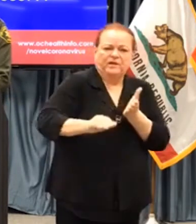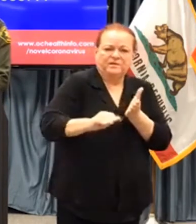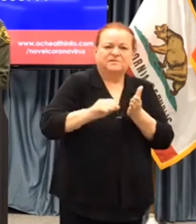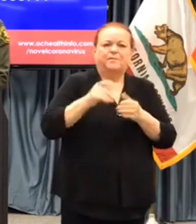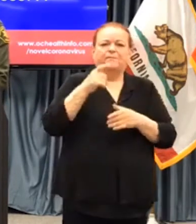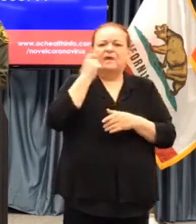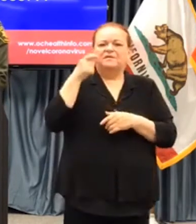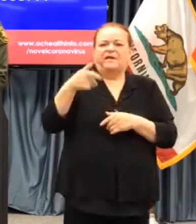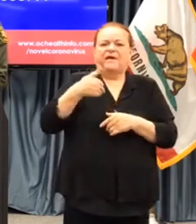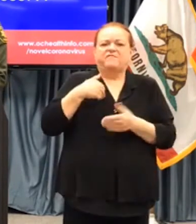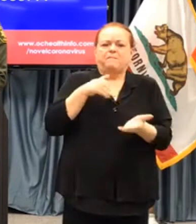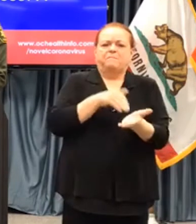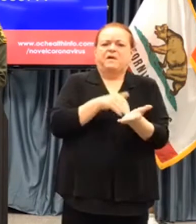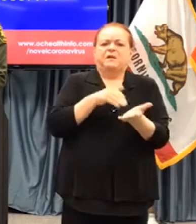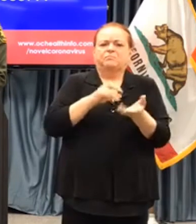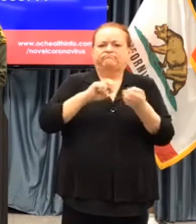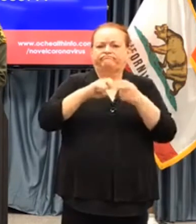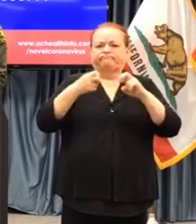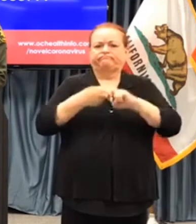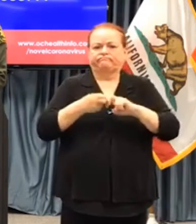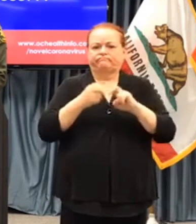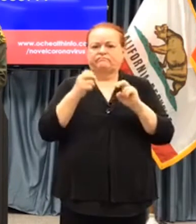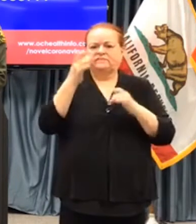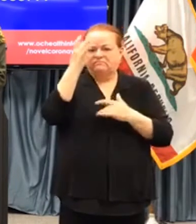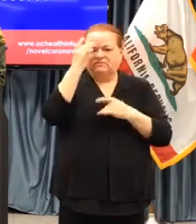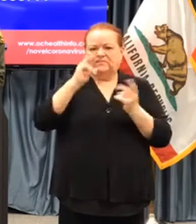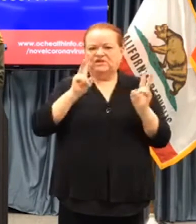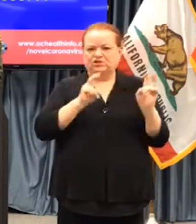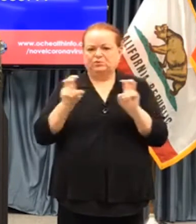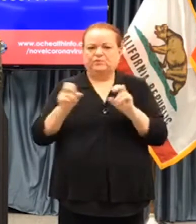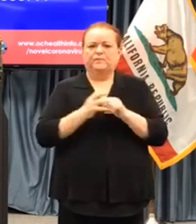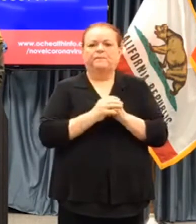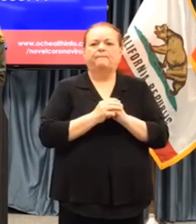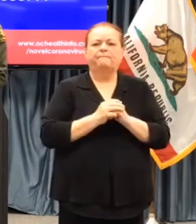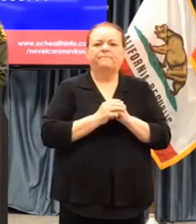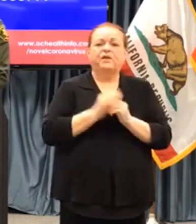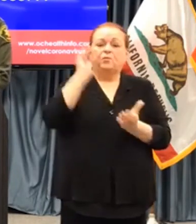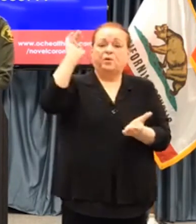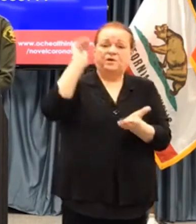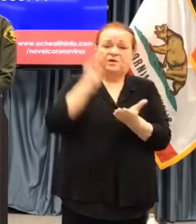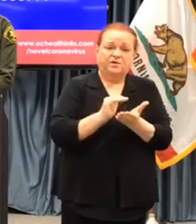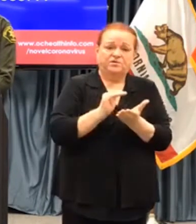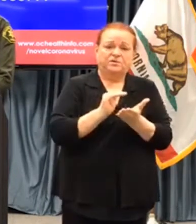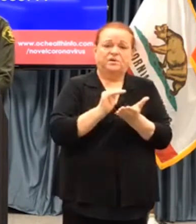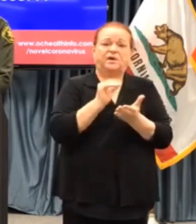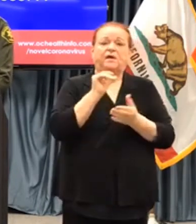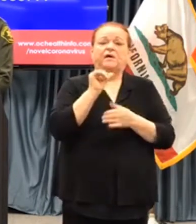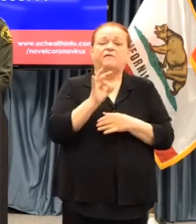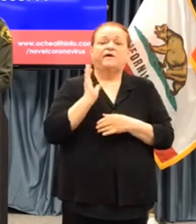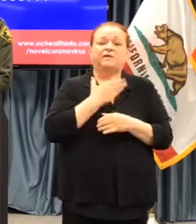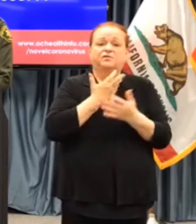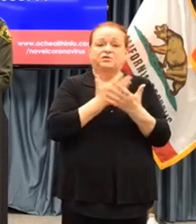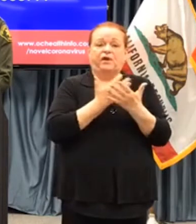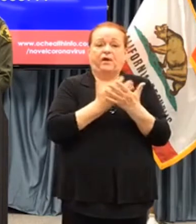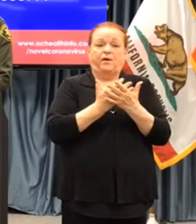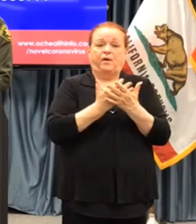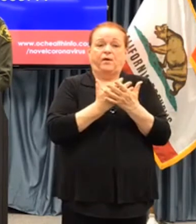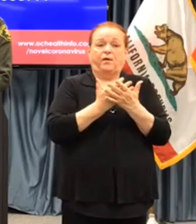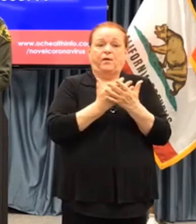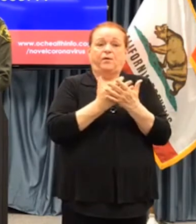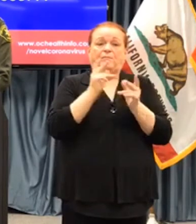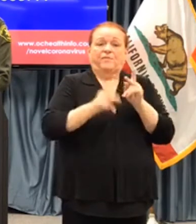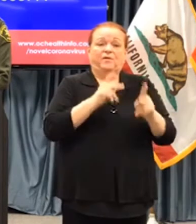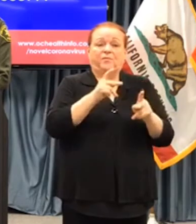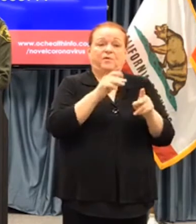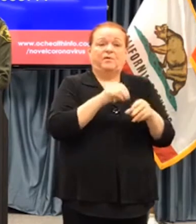the healthcare agency. The reduction of our jail's population is the result of many factors. First,